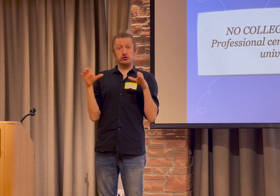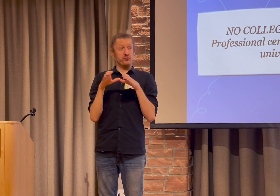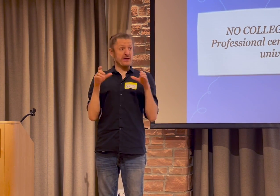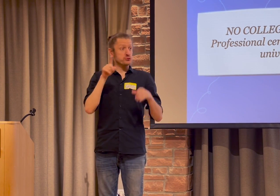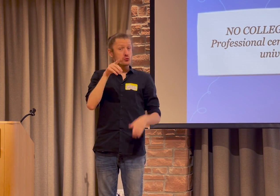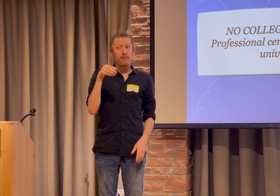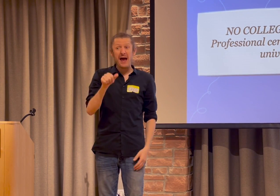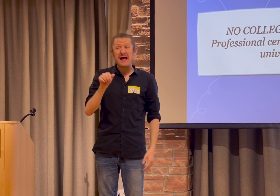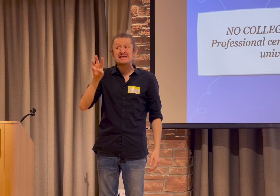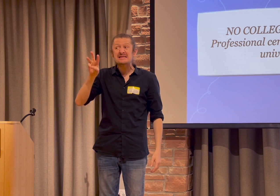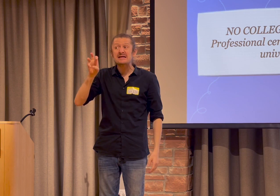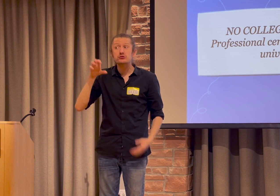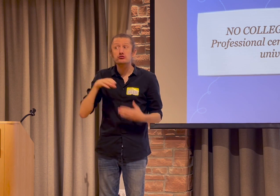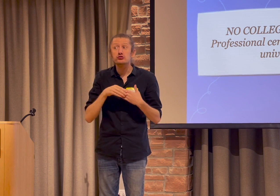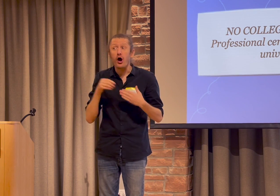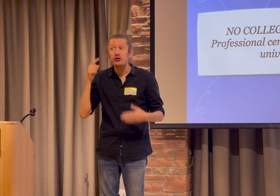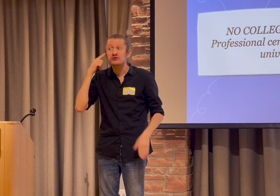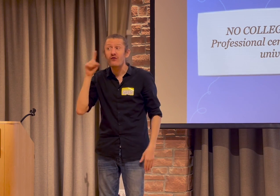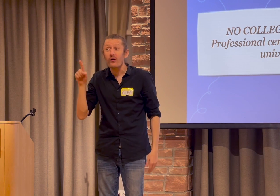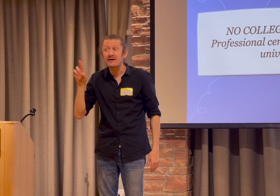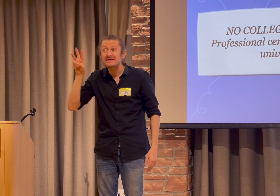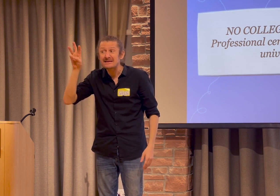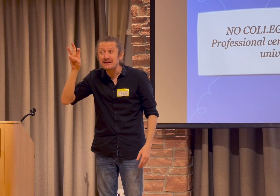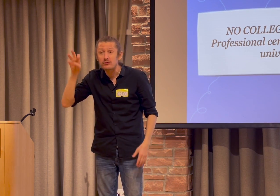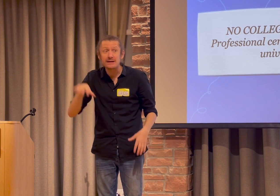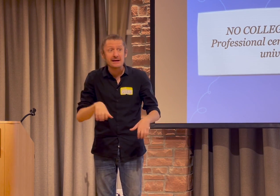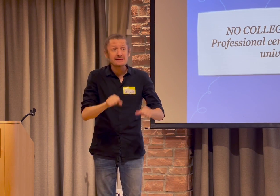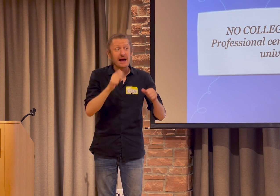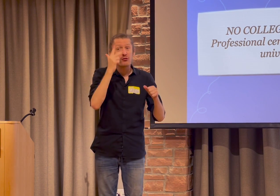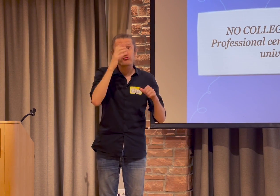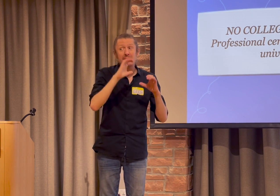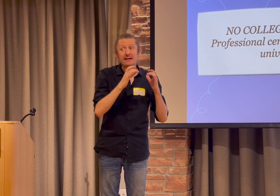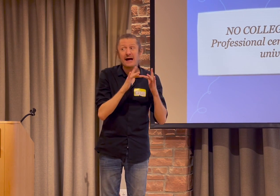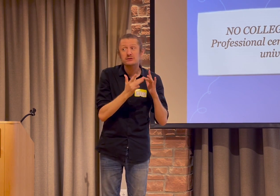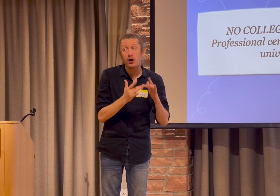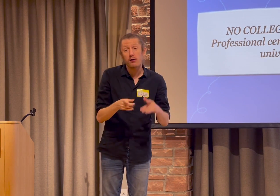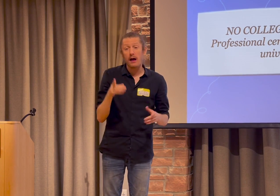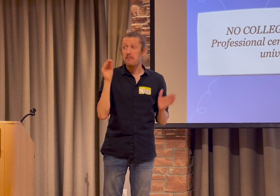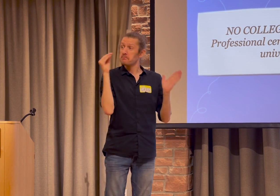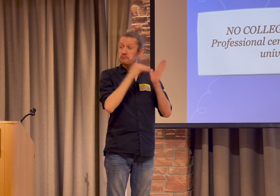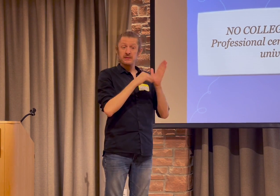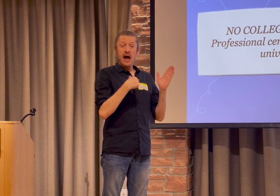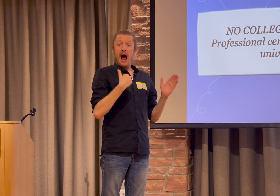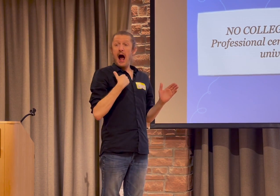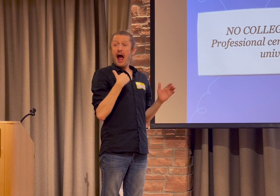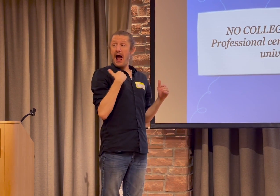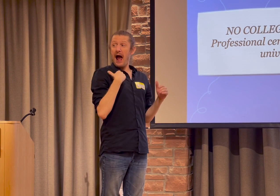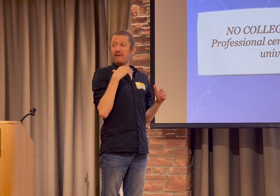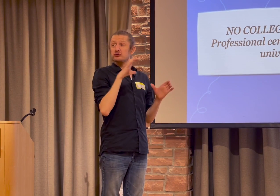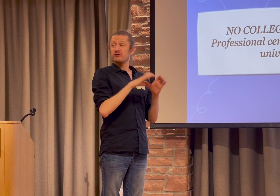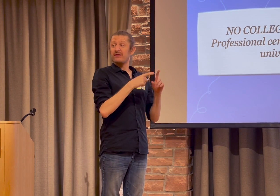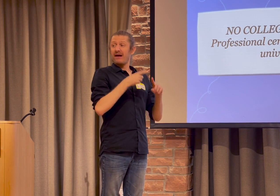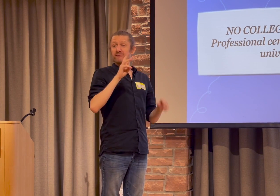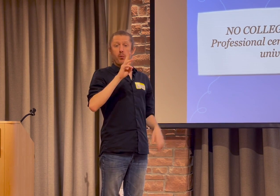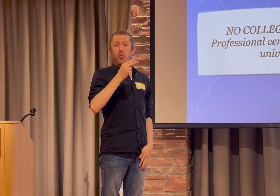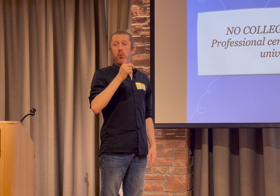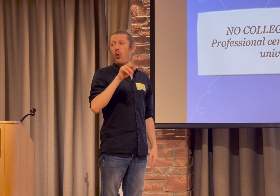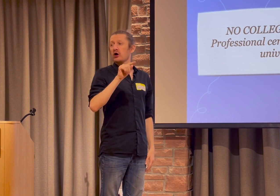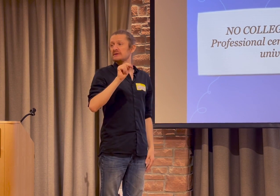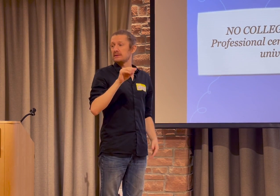Wharton University, has certificates that you can pay maybe $600 for to take 3 online courses, and then you